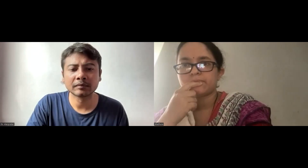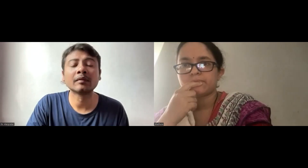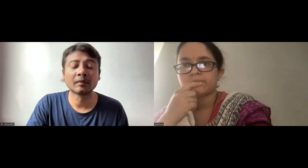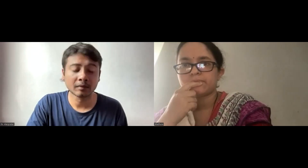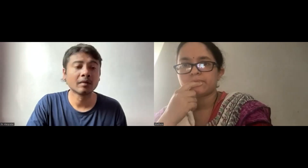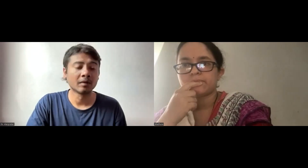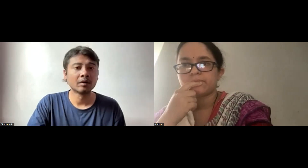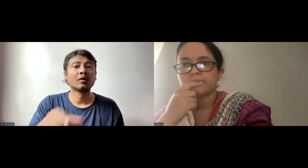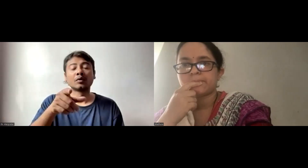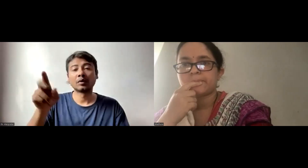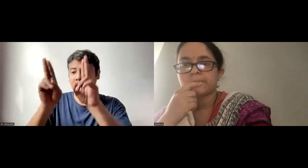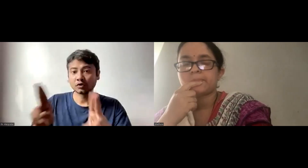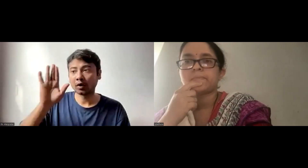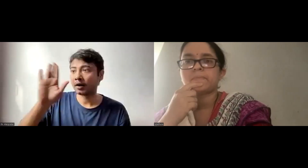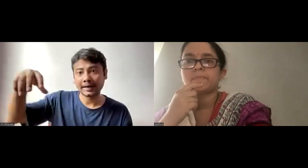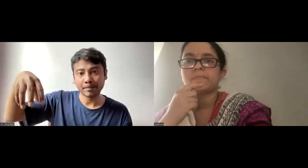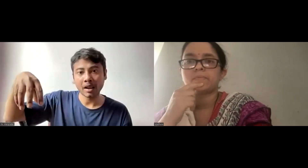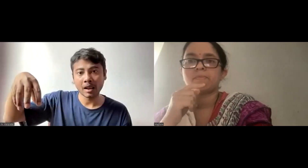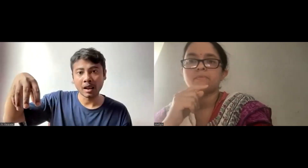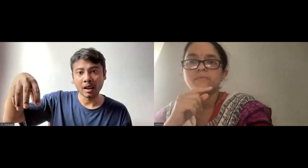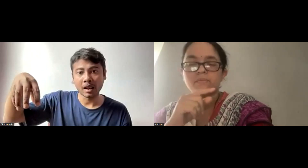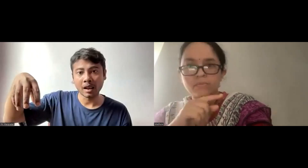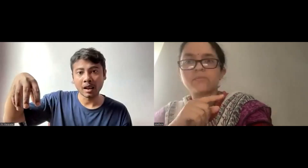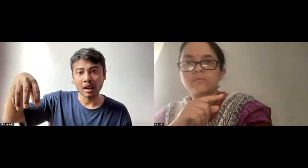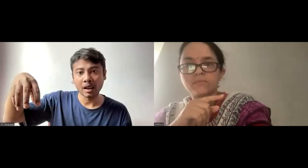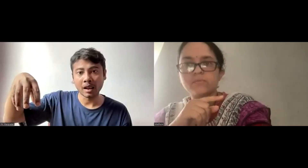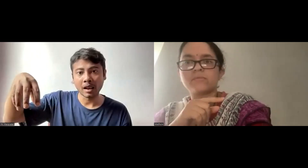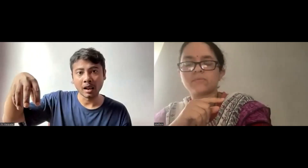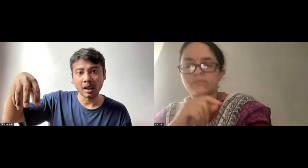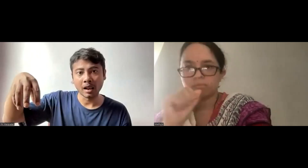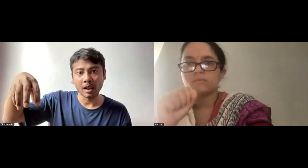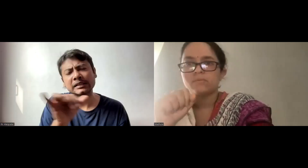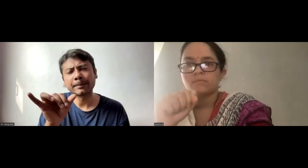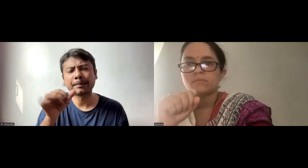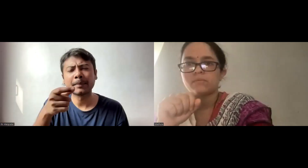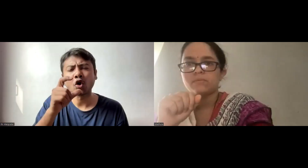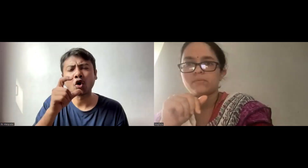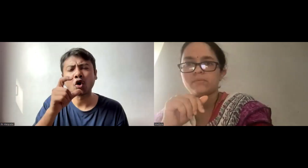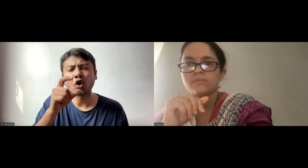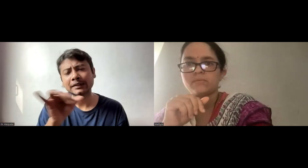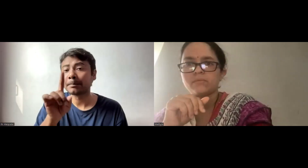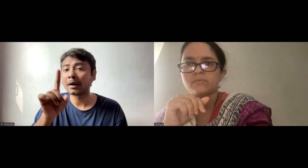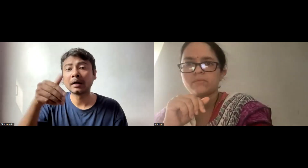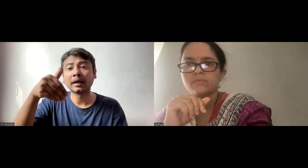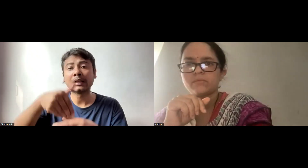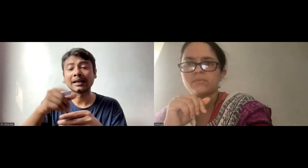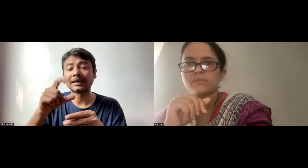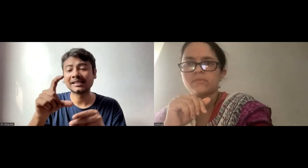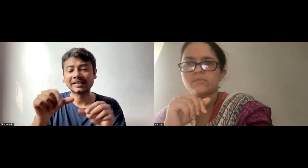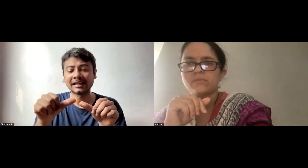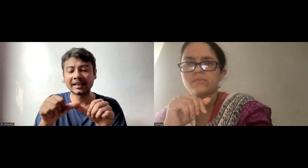one coffee kind of a powder which is free from caffeine. So there is a product which they add in coffee which is called